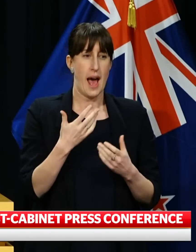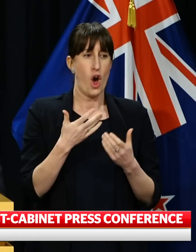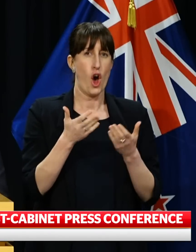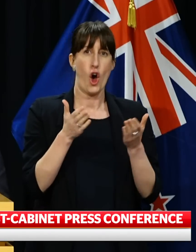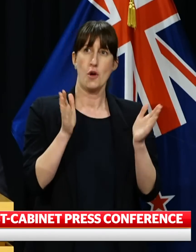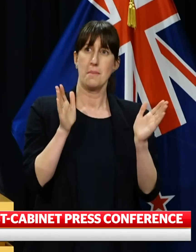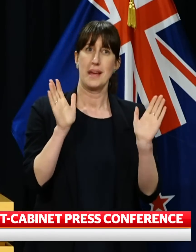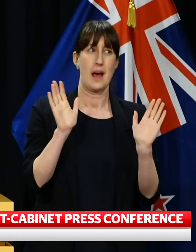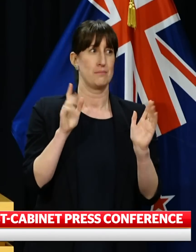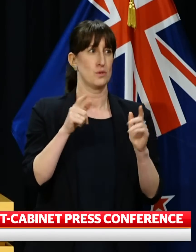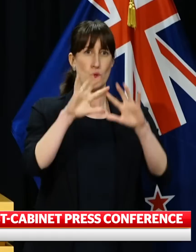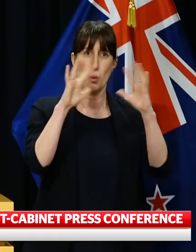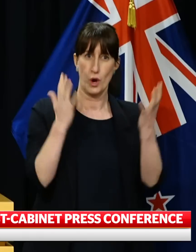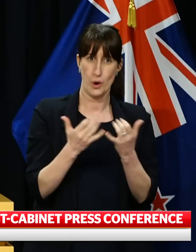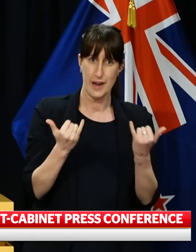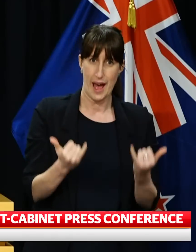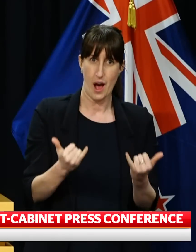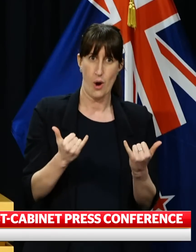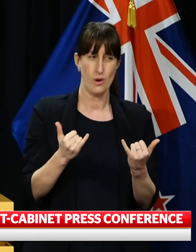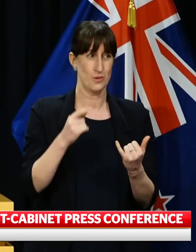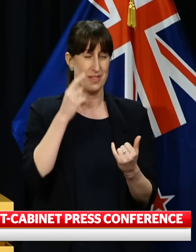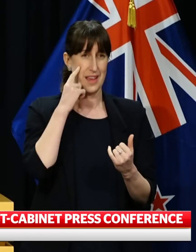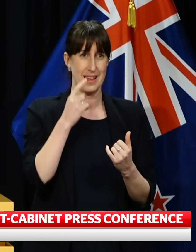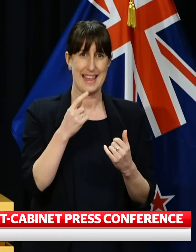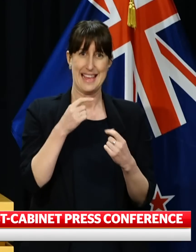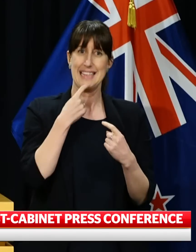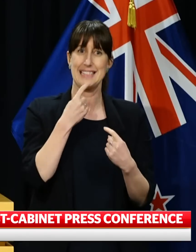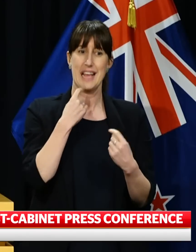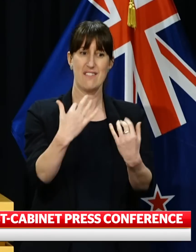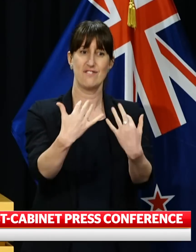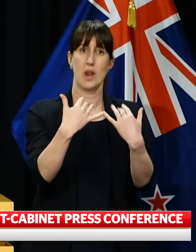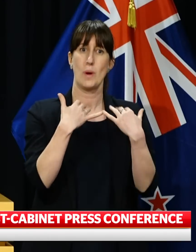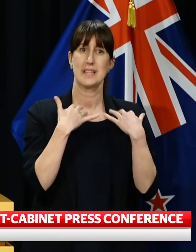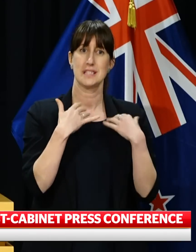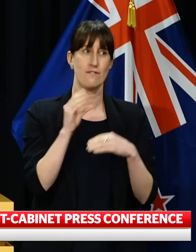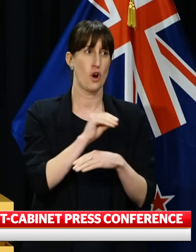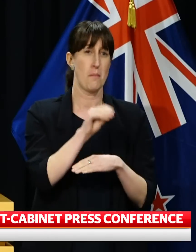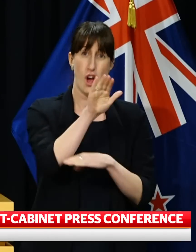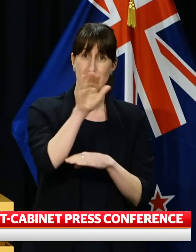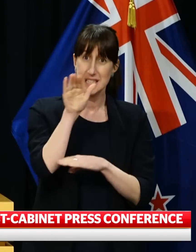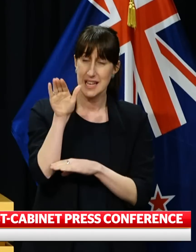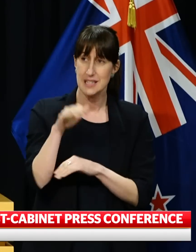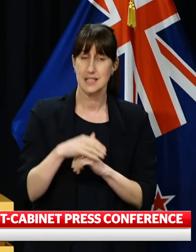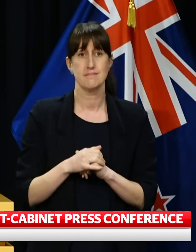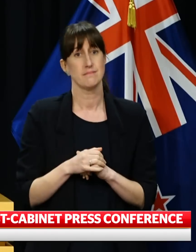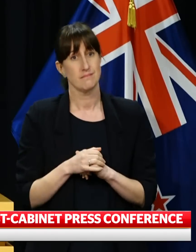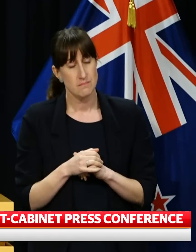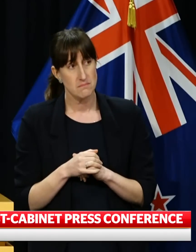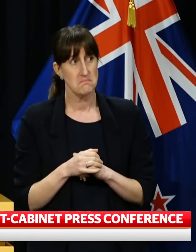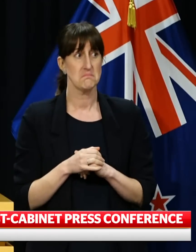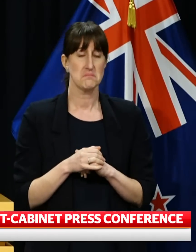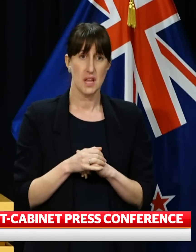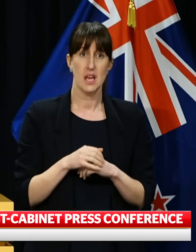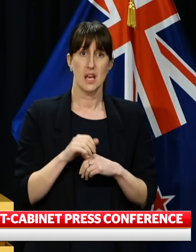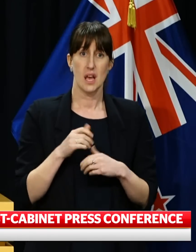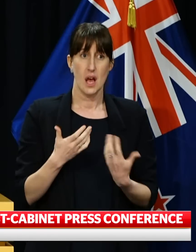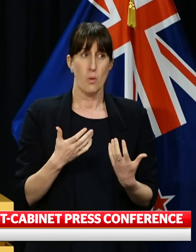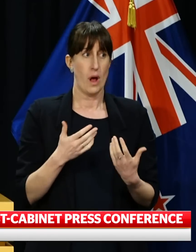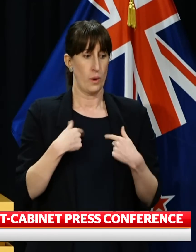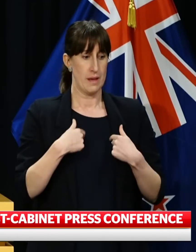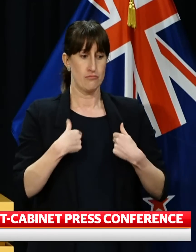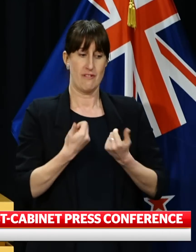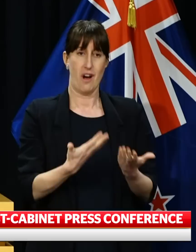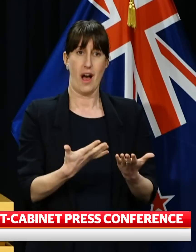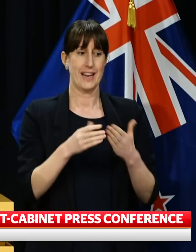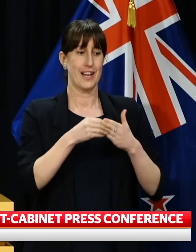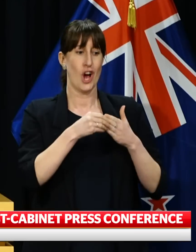shows that we all need to be very eyes wide open when it comes to the potential for foreign interference in our elections. Good guidance has been issued by a variety of